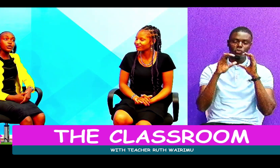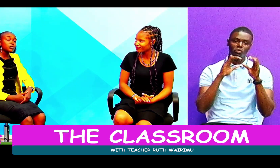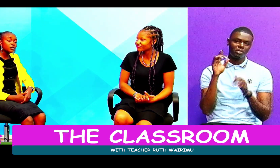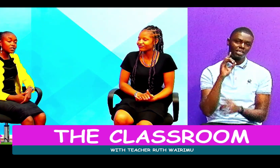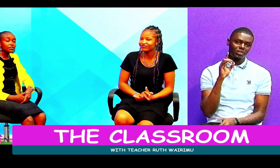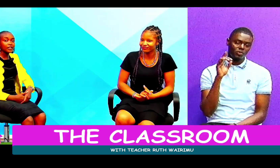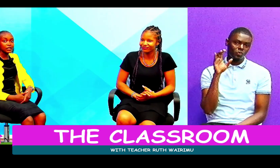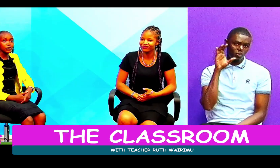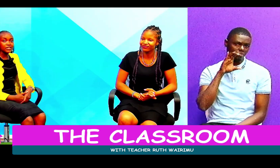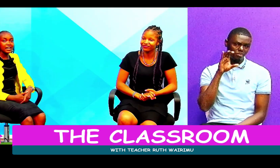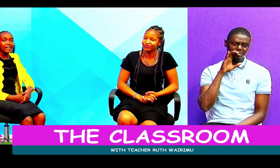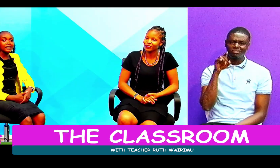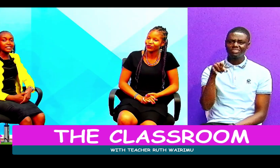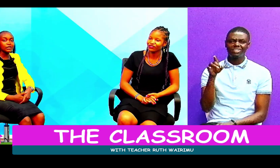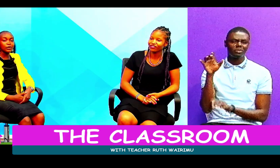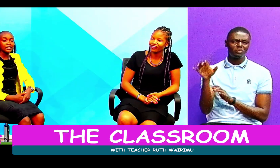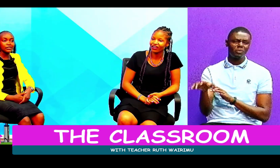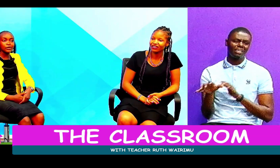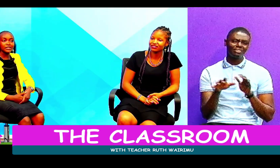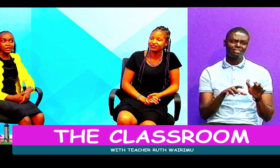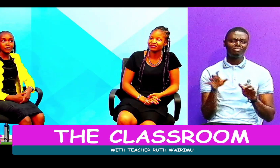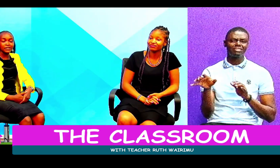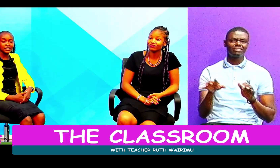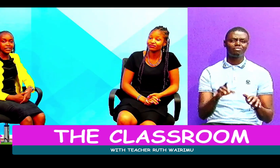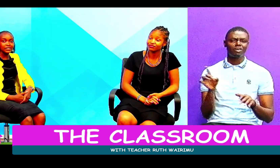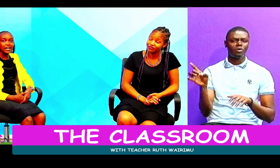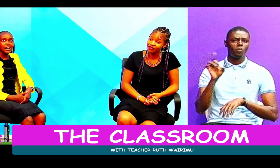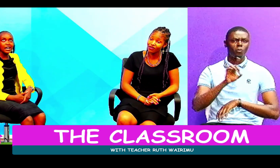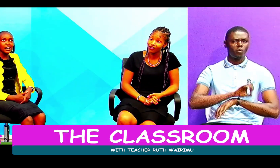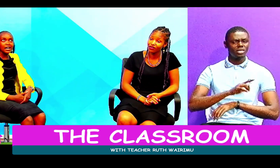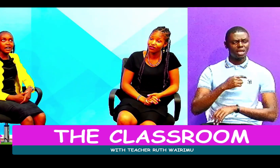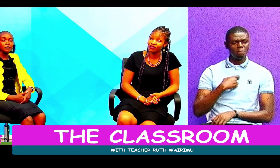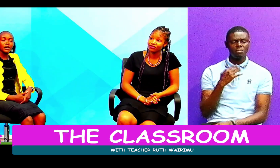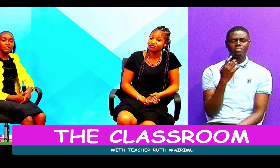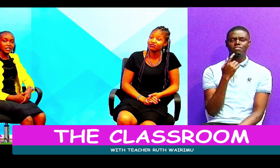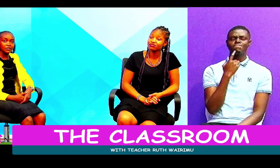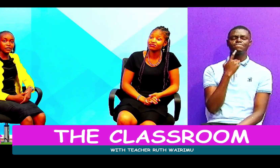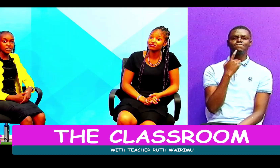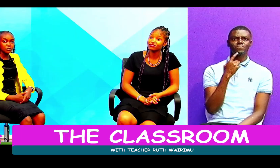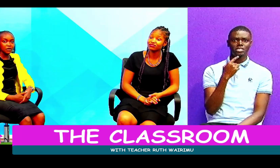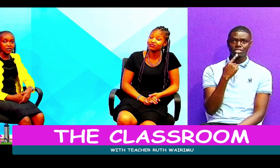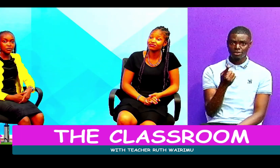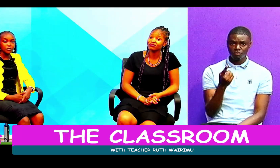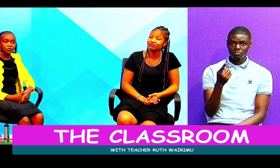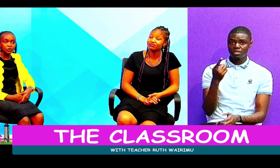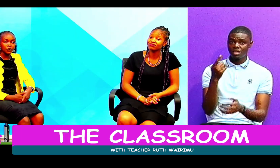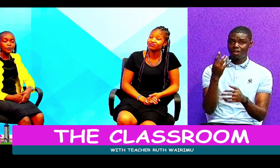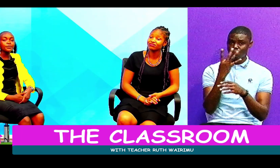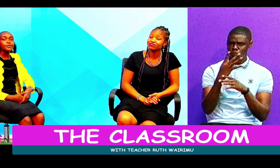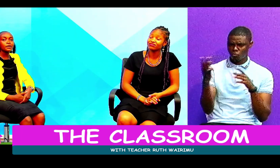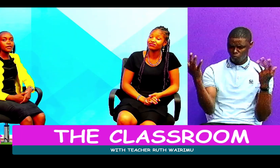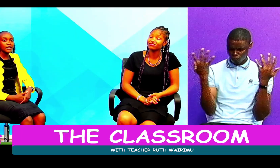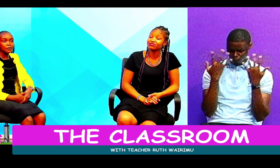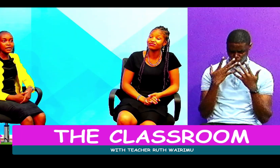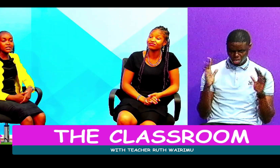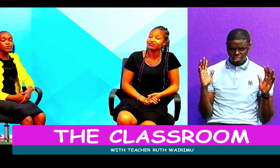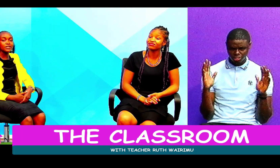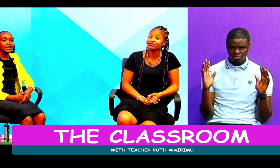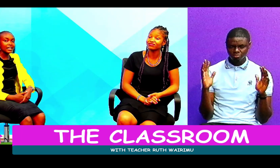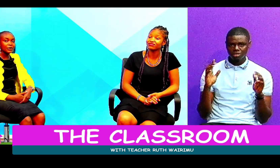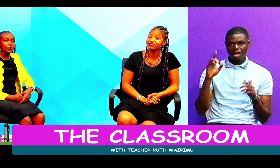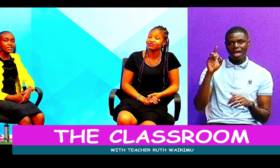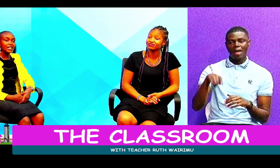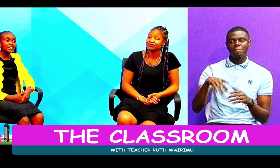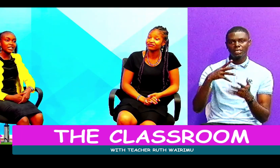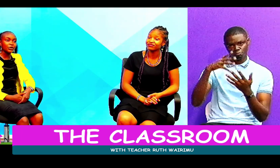he used to suffer a lot until one time I said, after I finish my Form 4, I must do